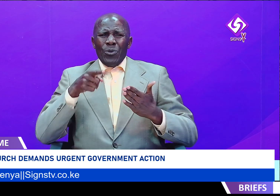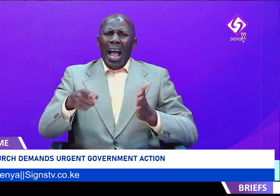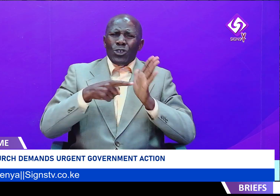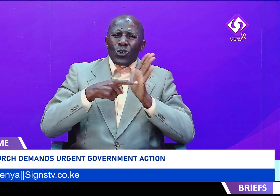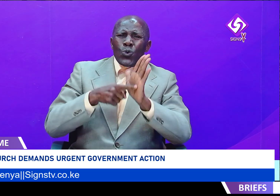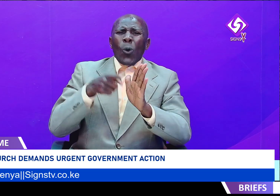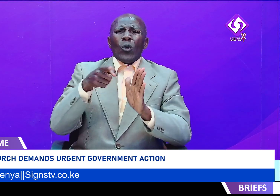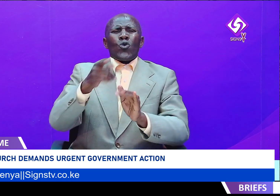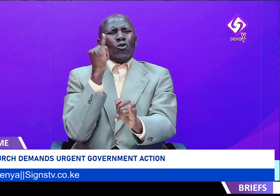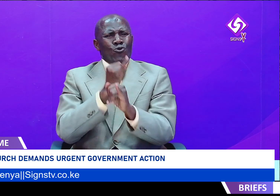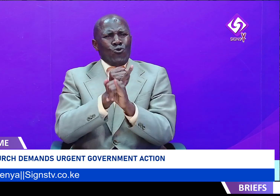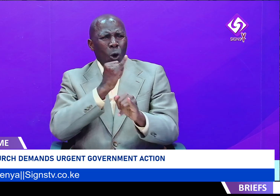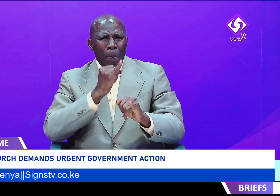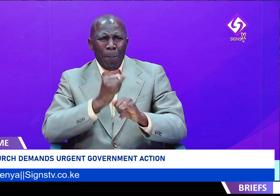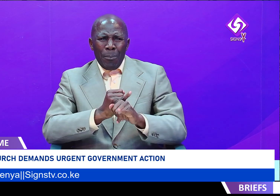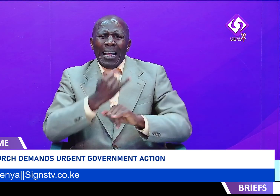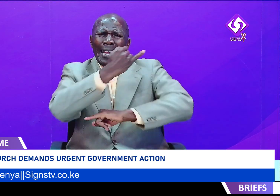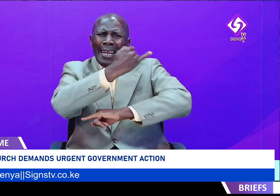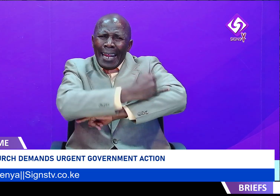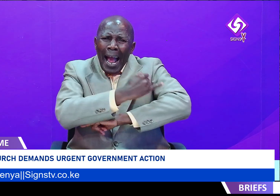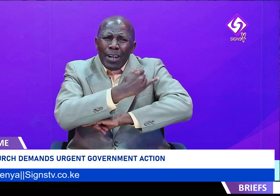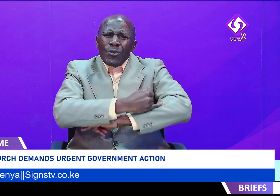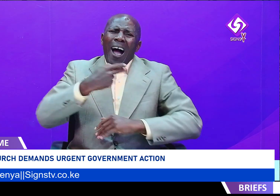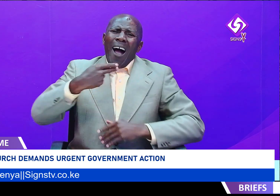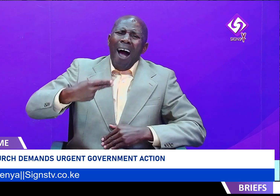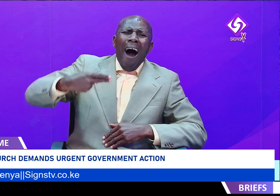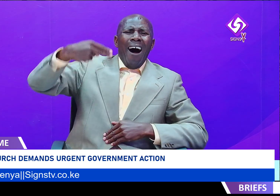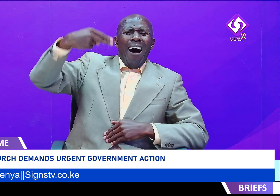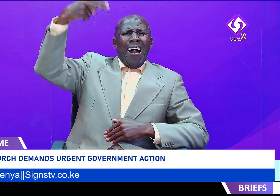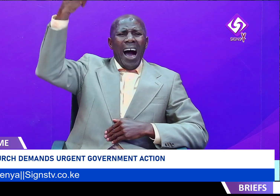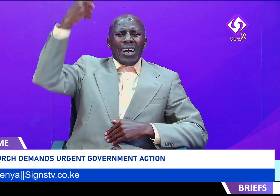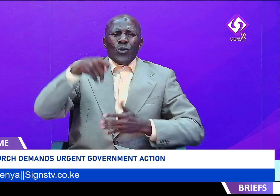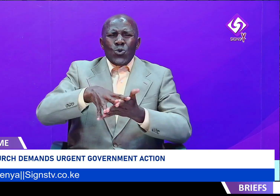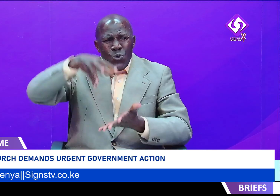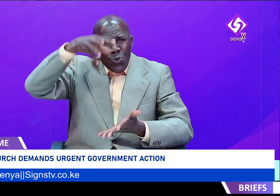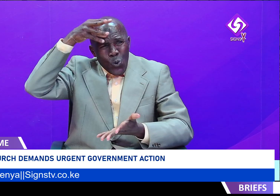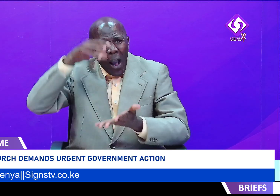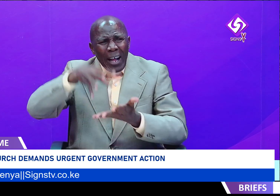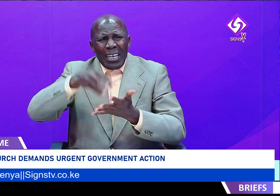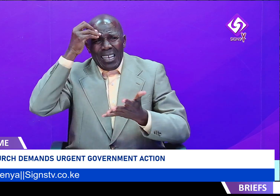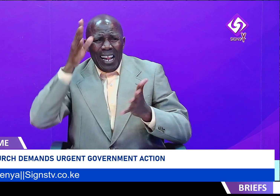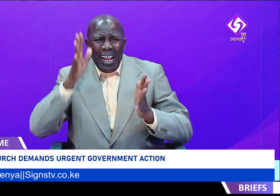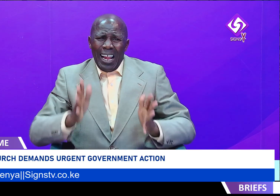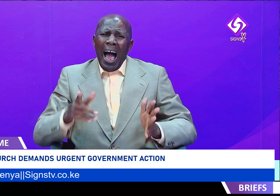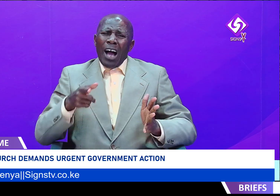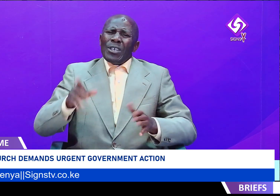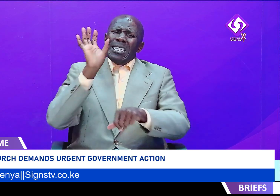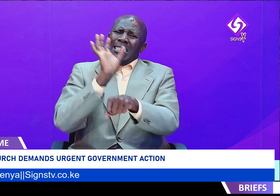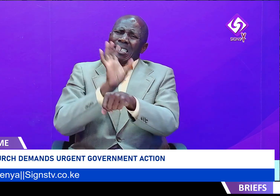paralyzing operations in institutions of higher learning.